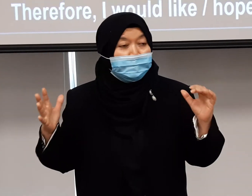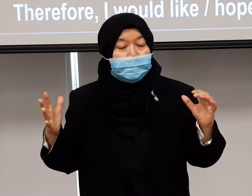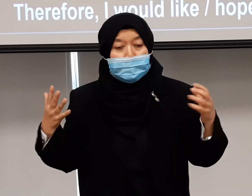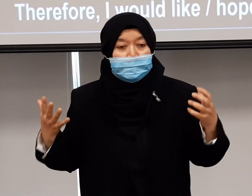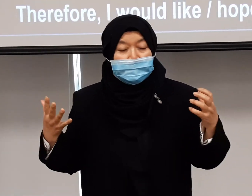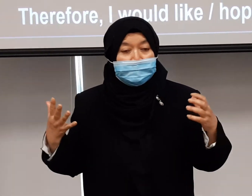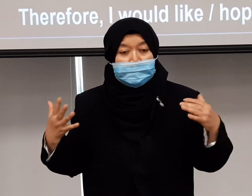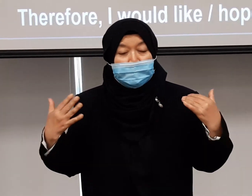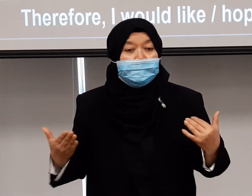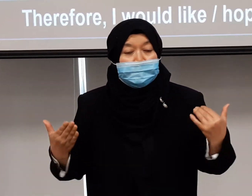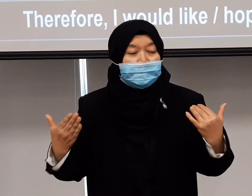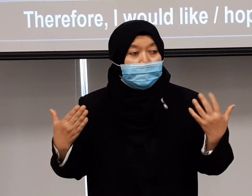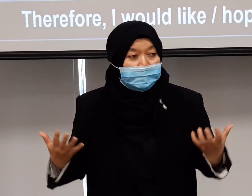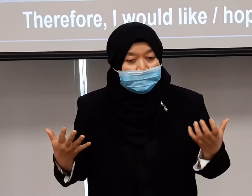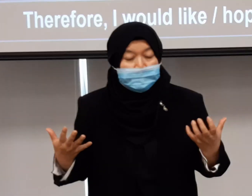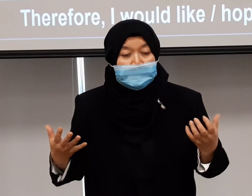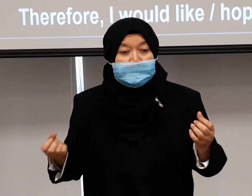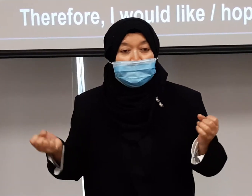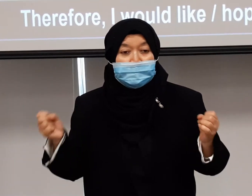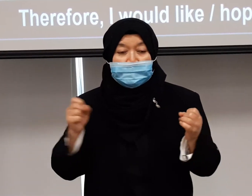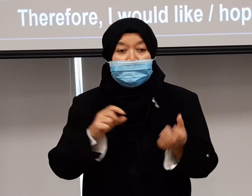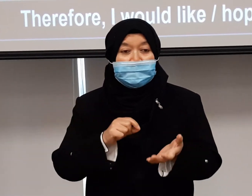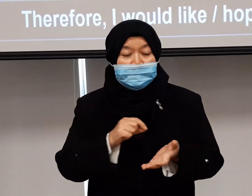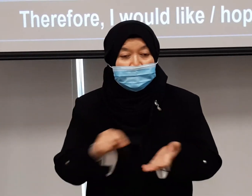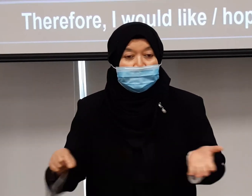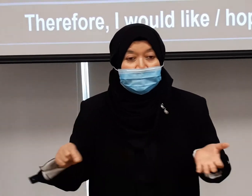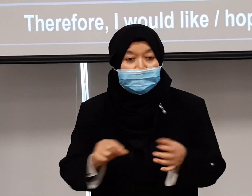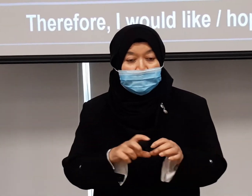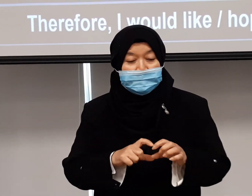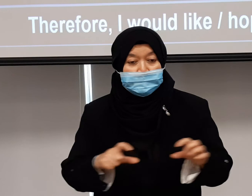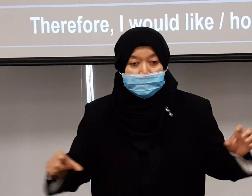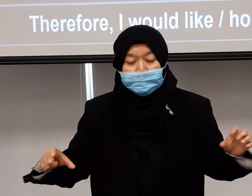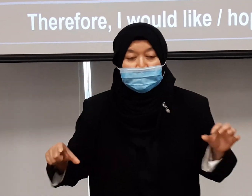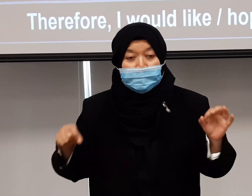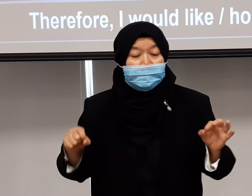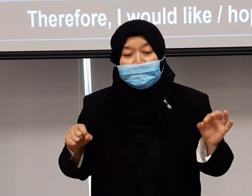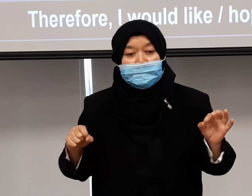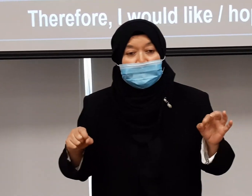appointed to lots of companies, so that you can see the address of my office.